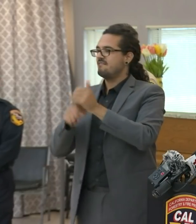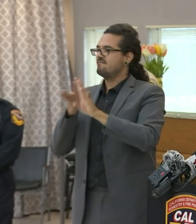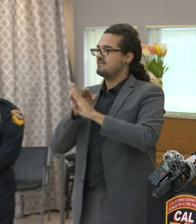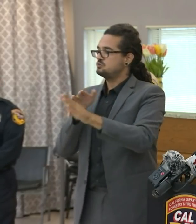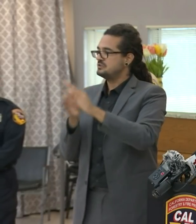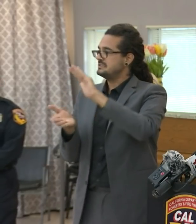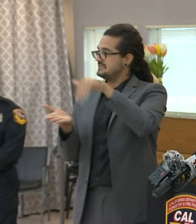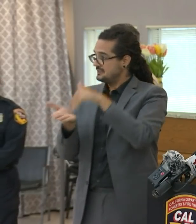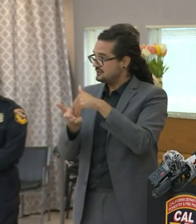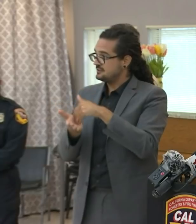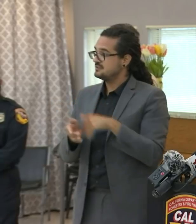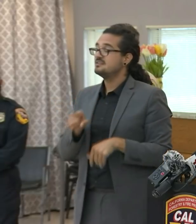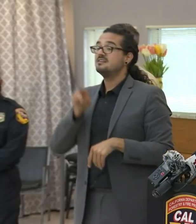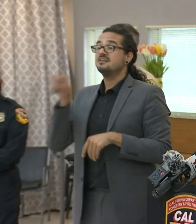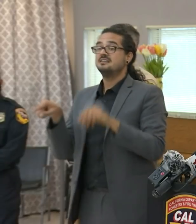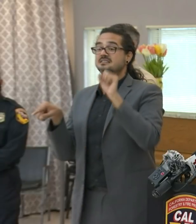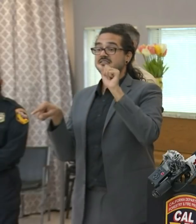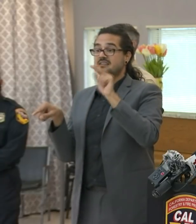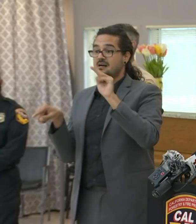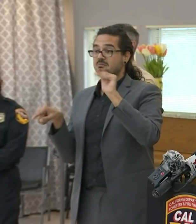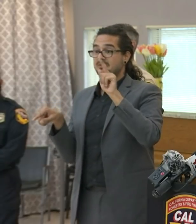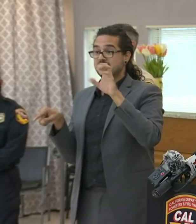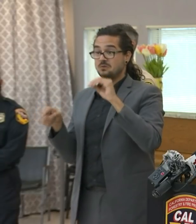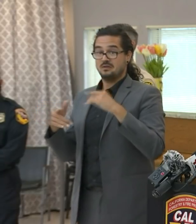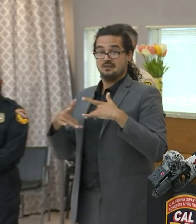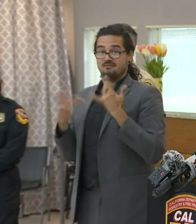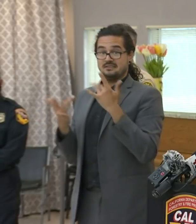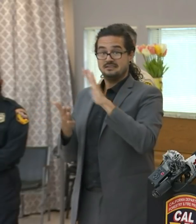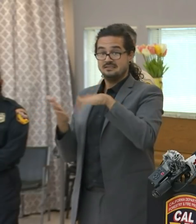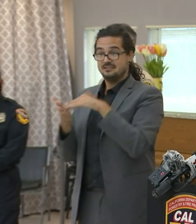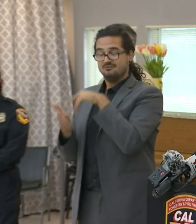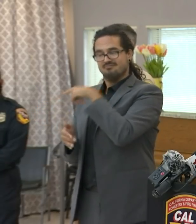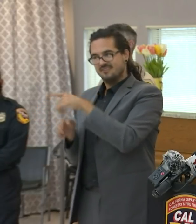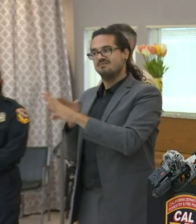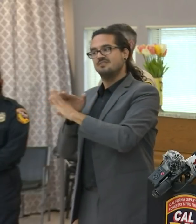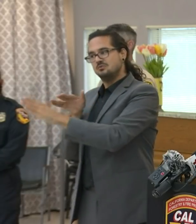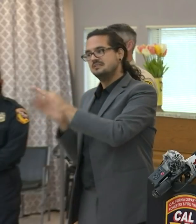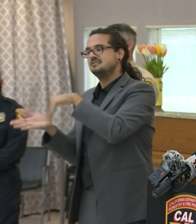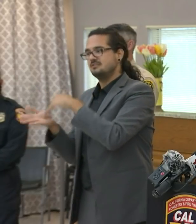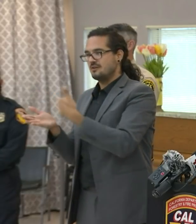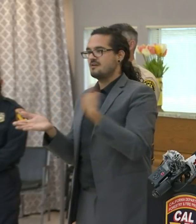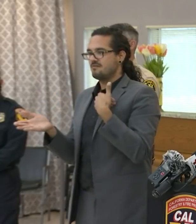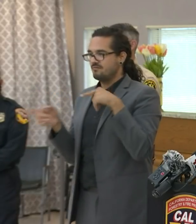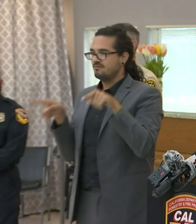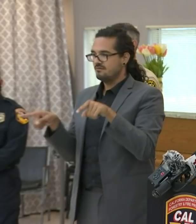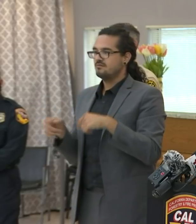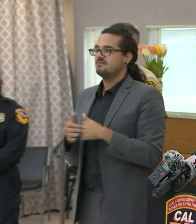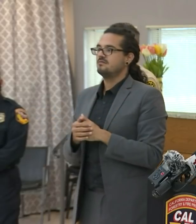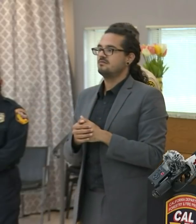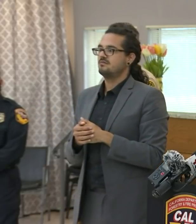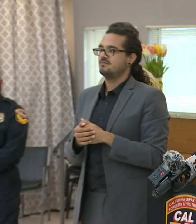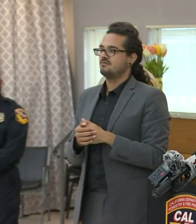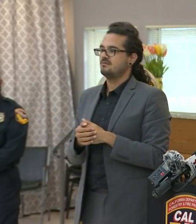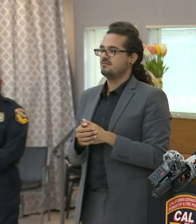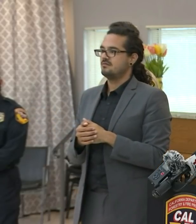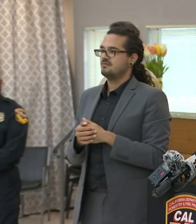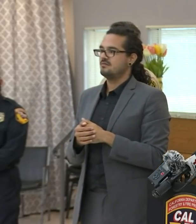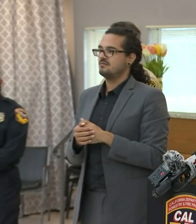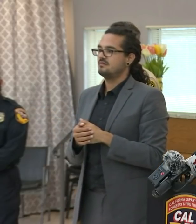formerly at 1 and Highway 84 is now at 1 and Tenitas Creek. Again, please don't try to enter these evacuation